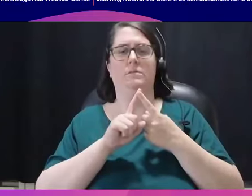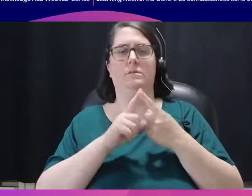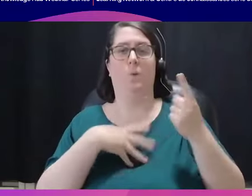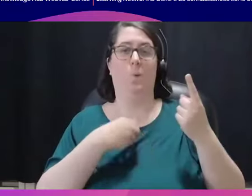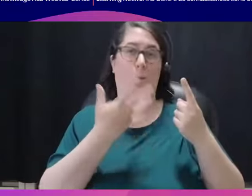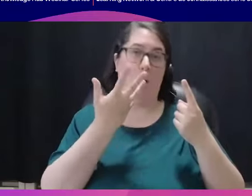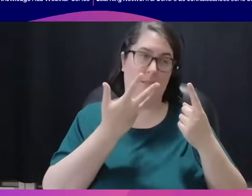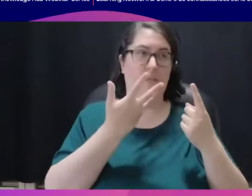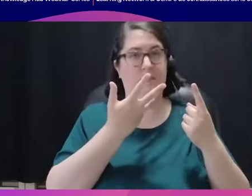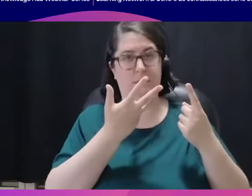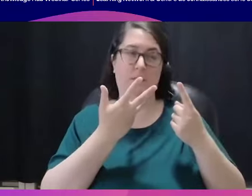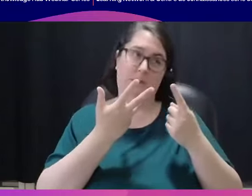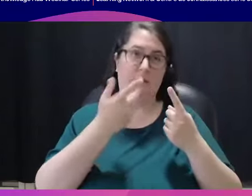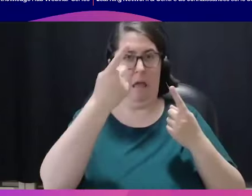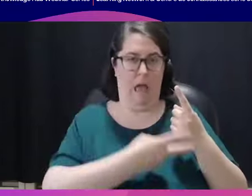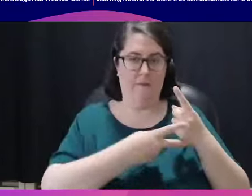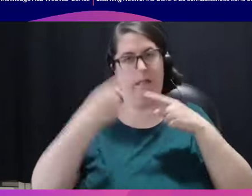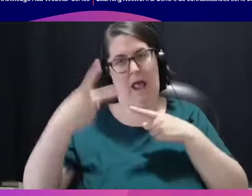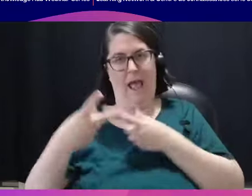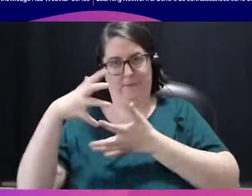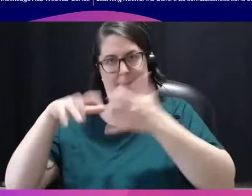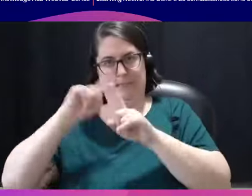white and racialized communities.